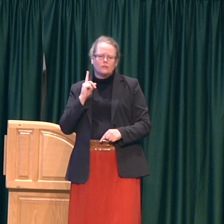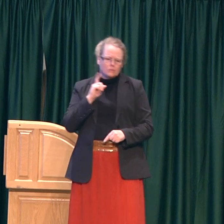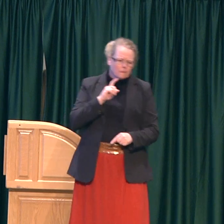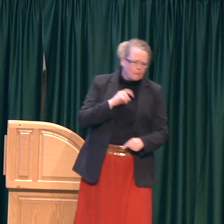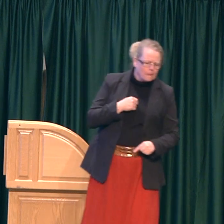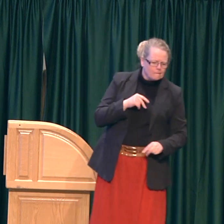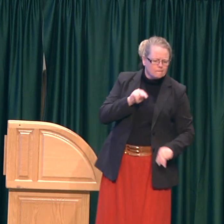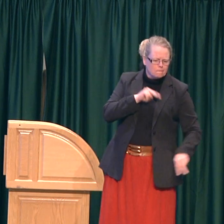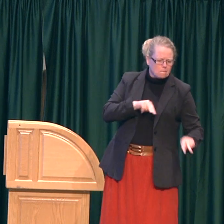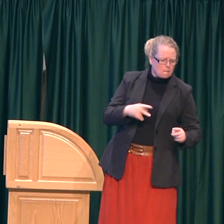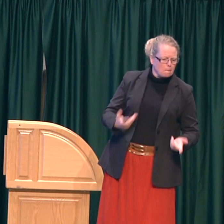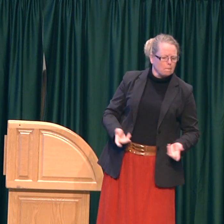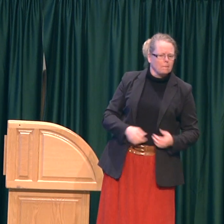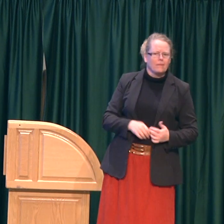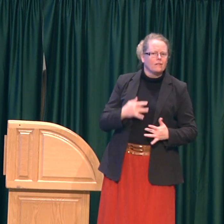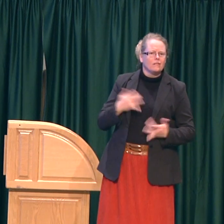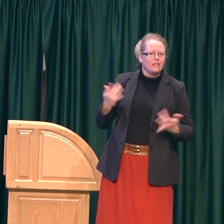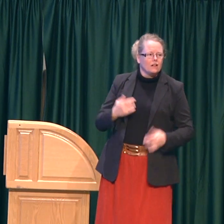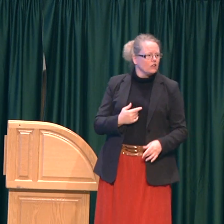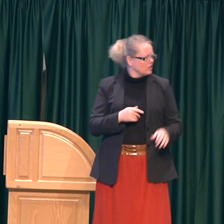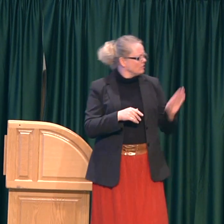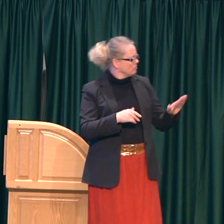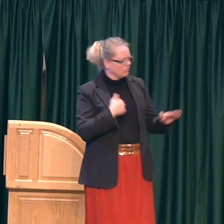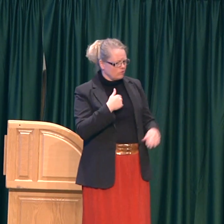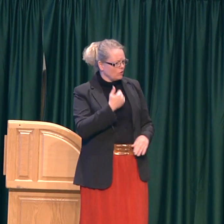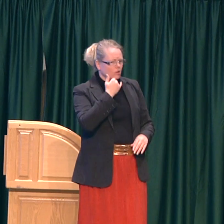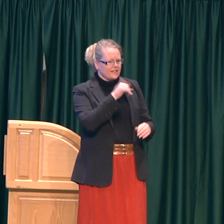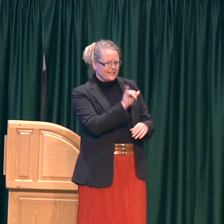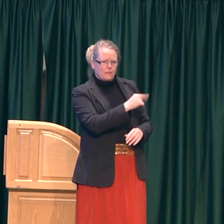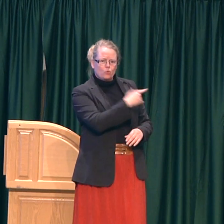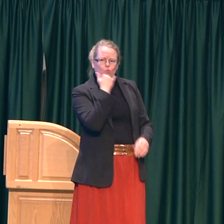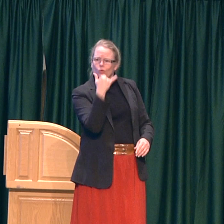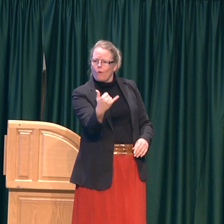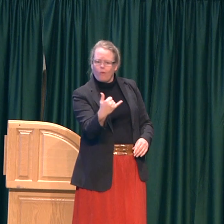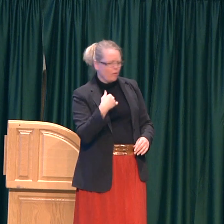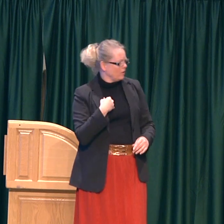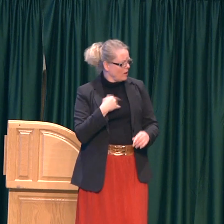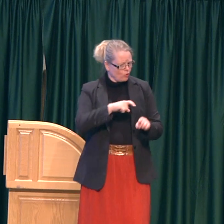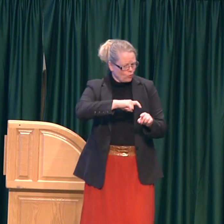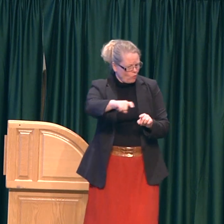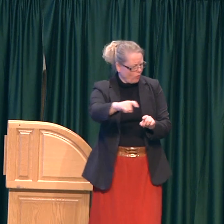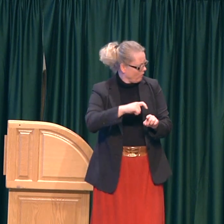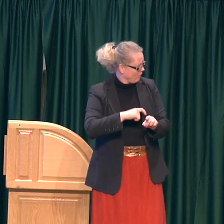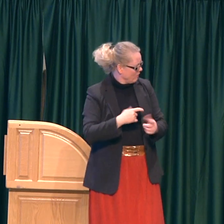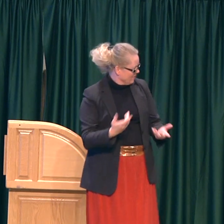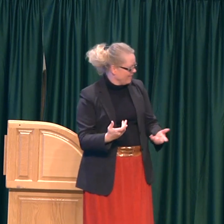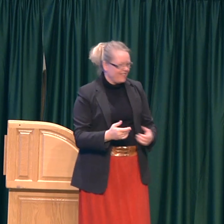And so I went up to take a closer look, and then she explained to me that it was